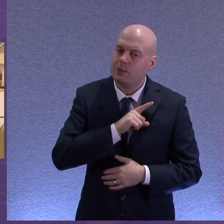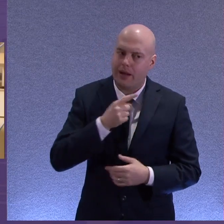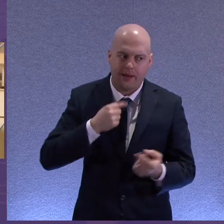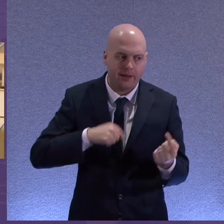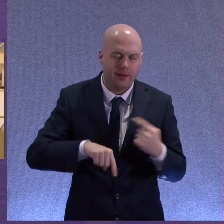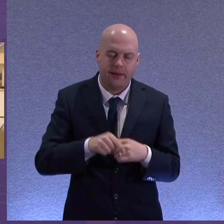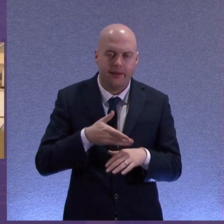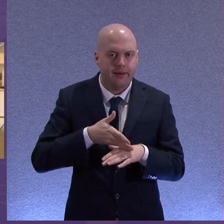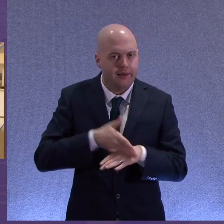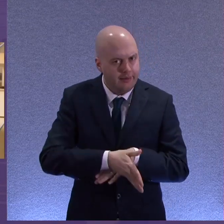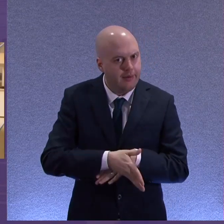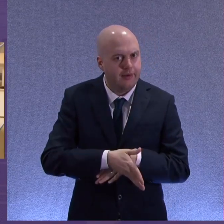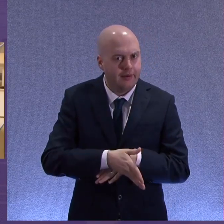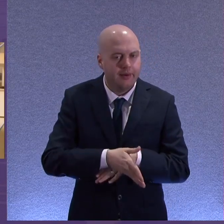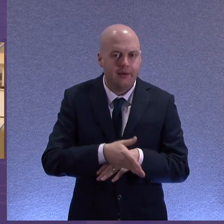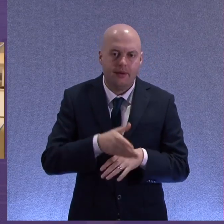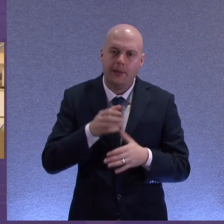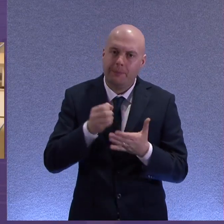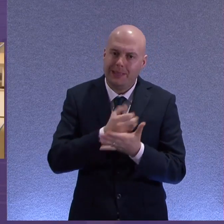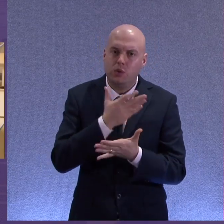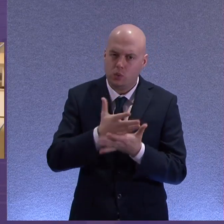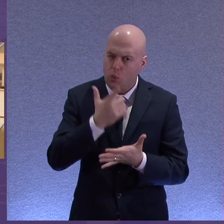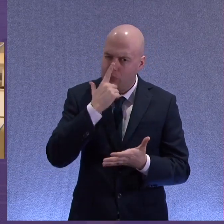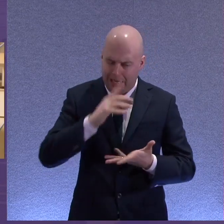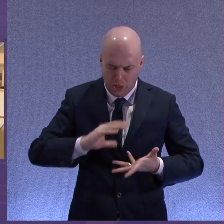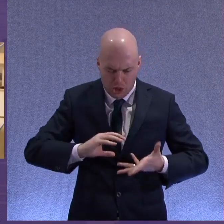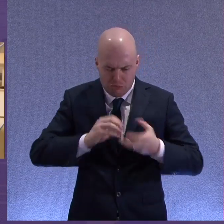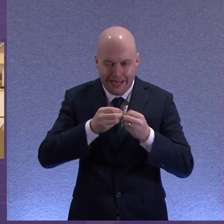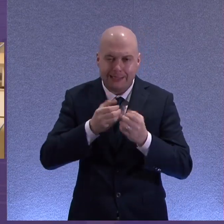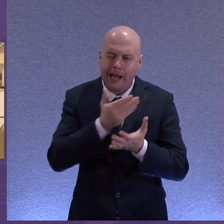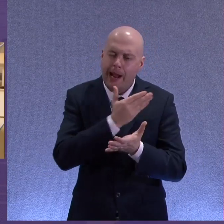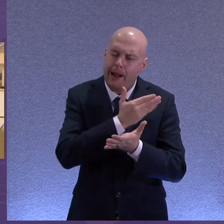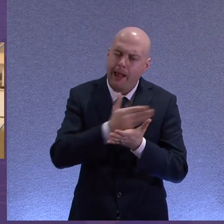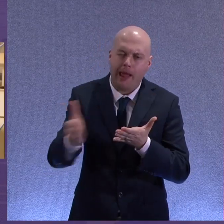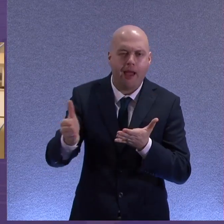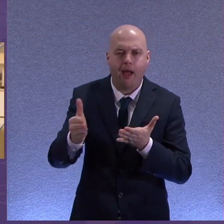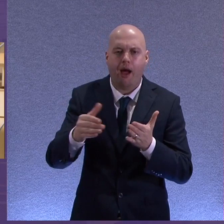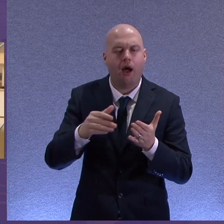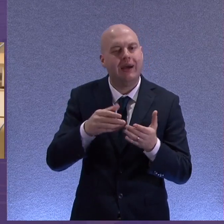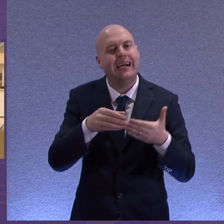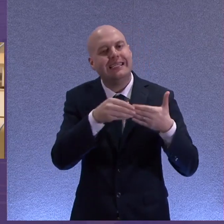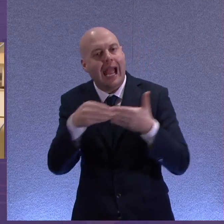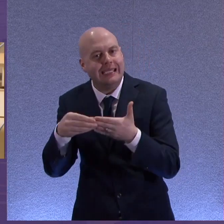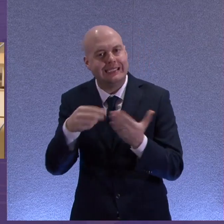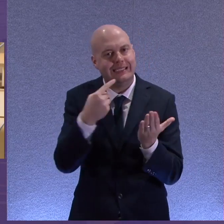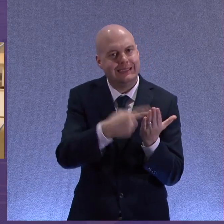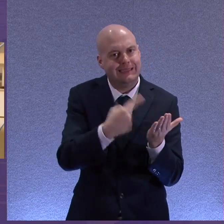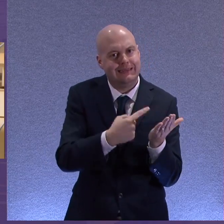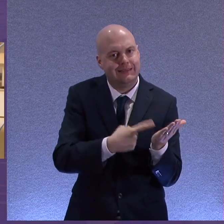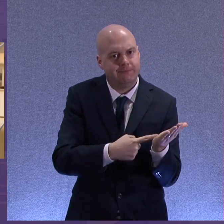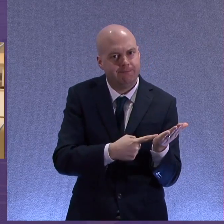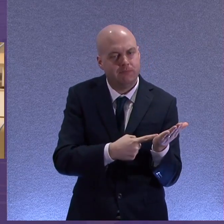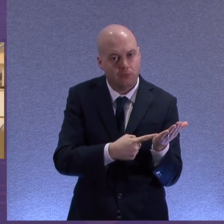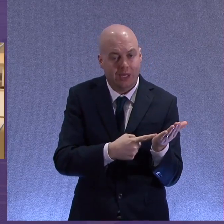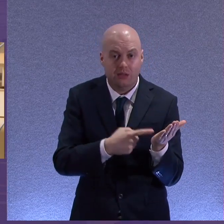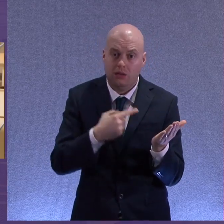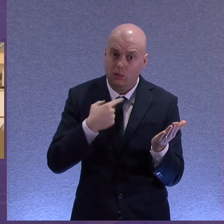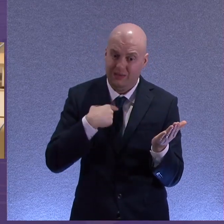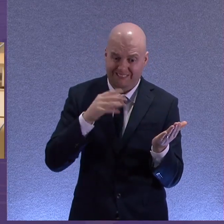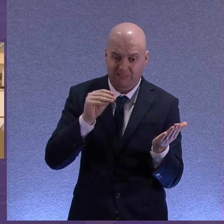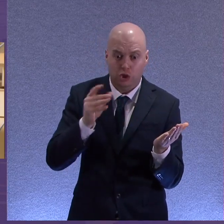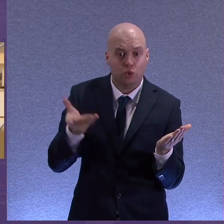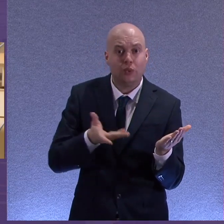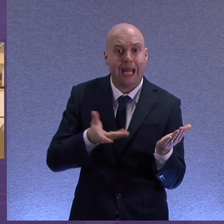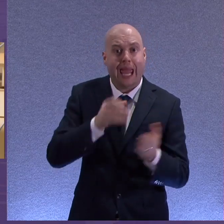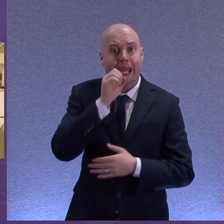so, to set out clear guiding principles. And the first principle is employers should take responsible decisions based